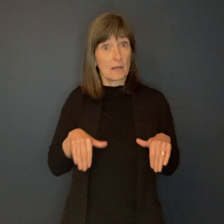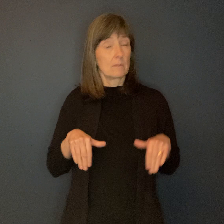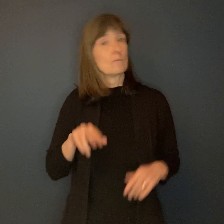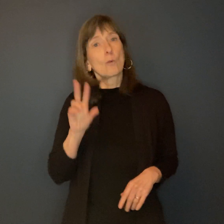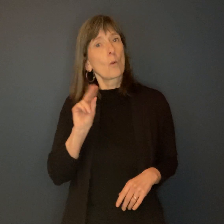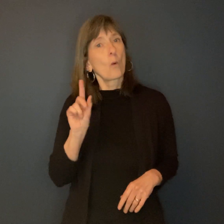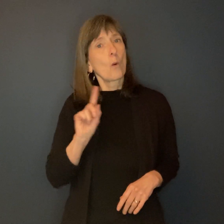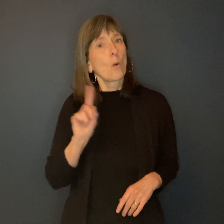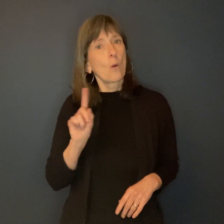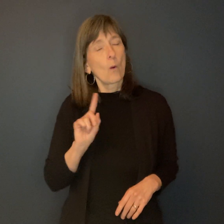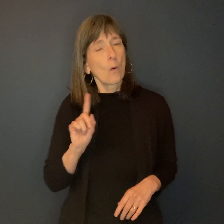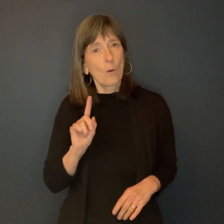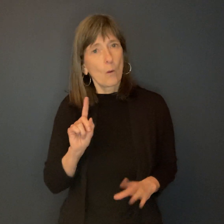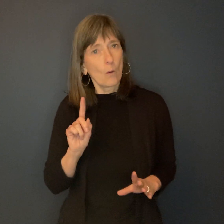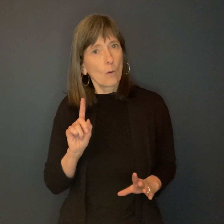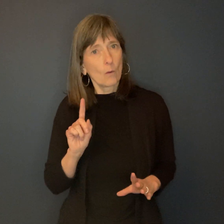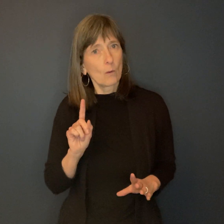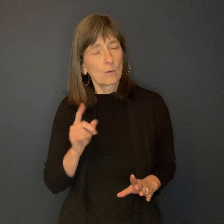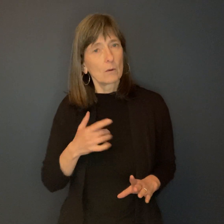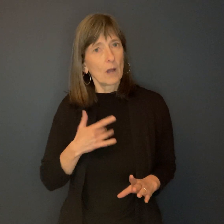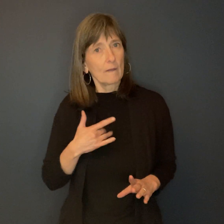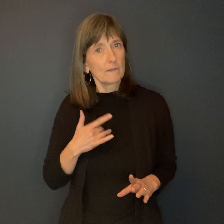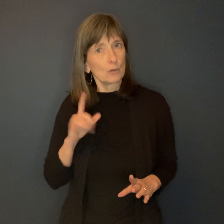arguably people should have been more vocal and